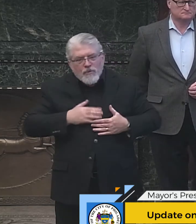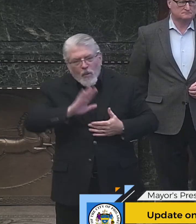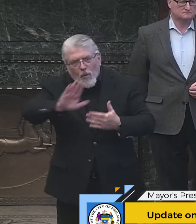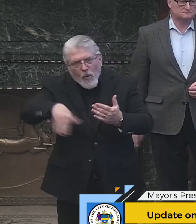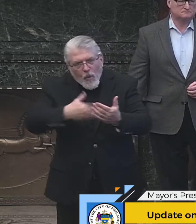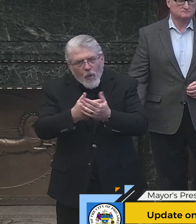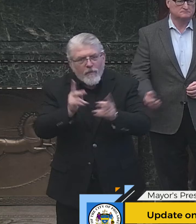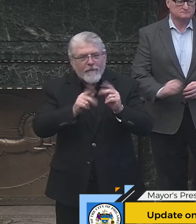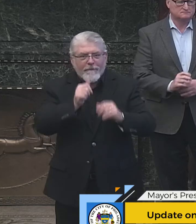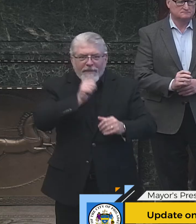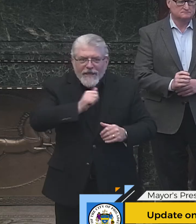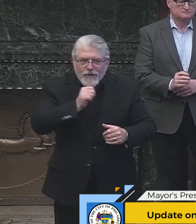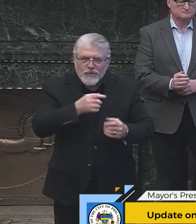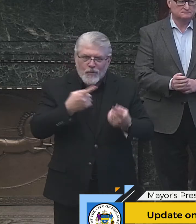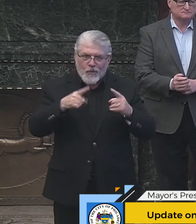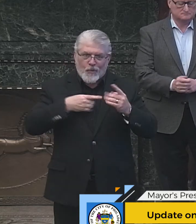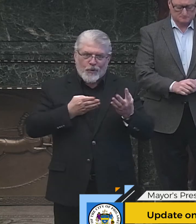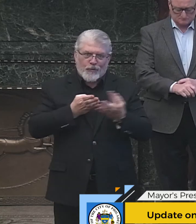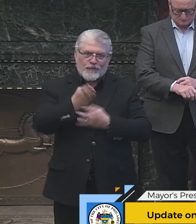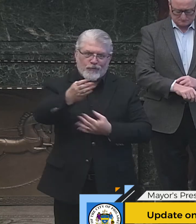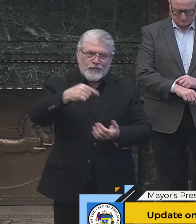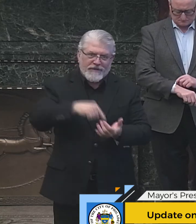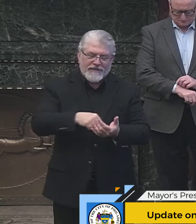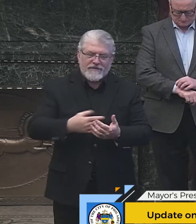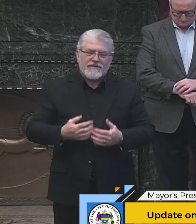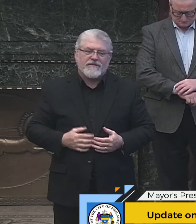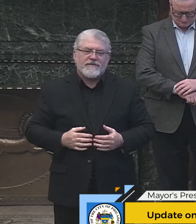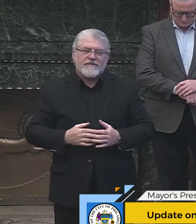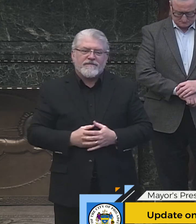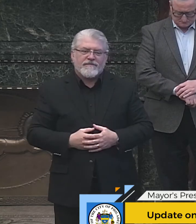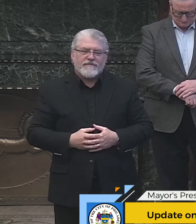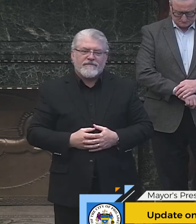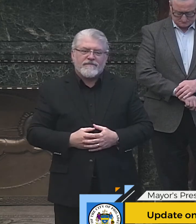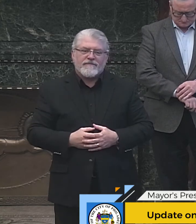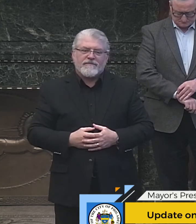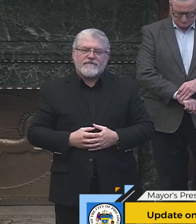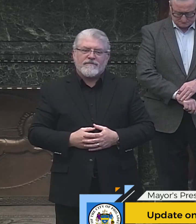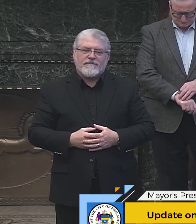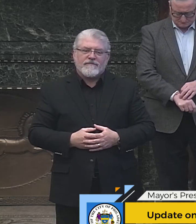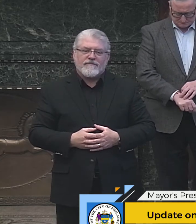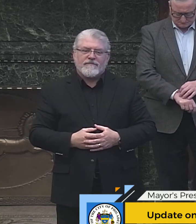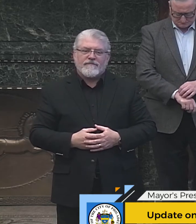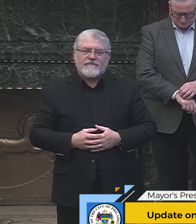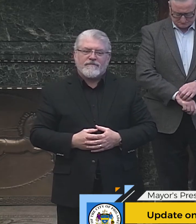try to limit social interaction and promote social distancing.